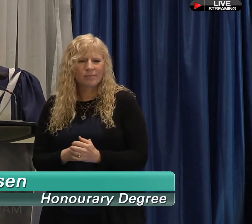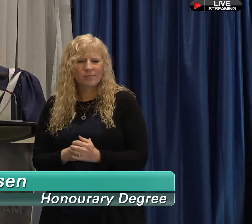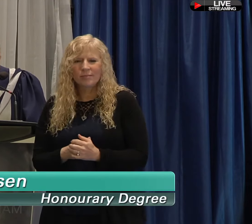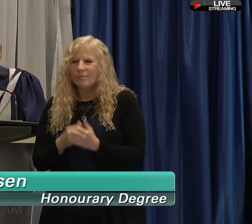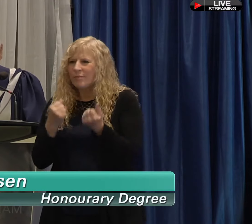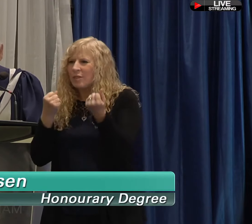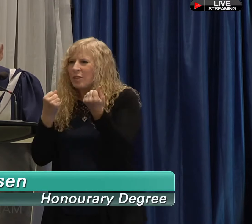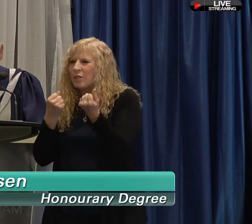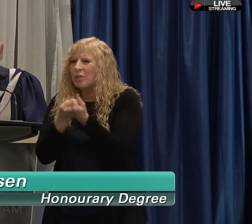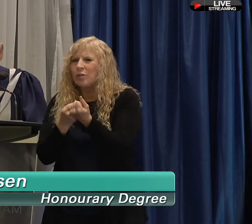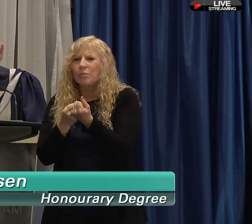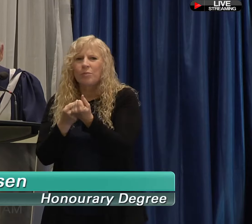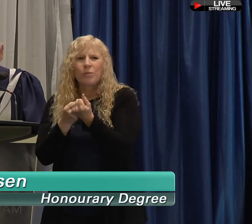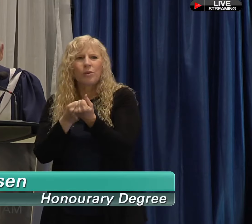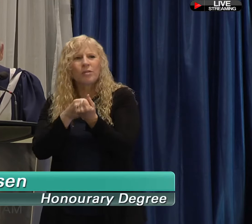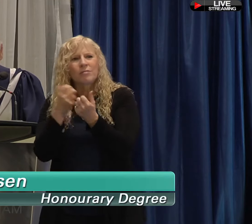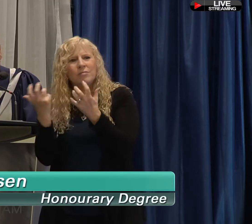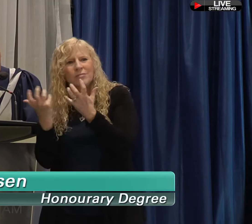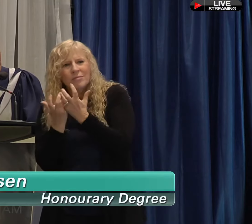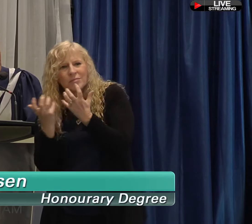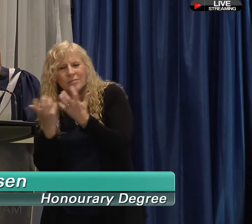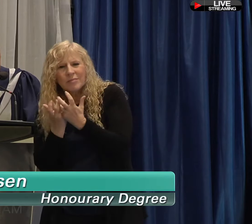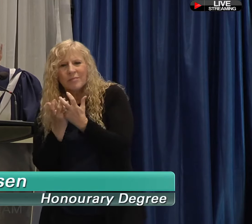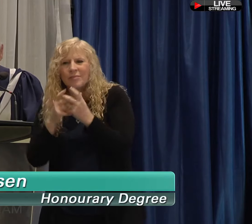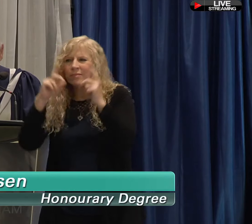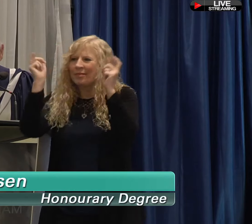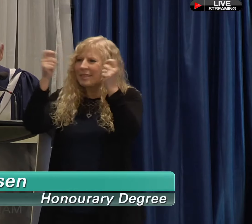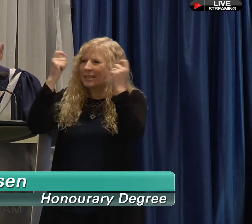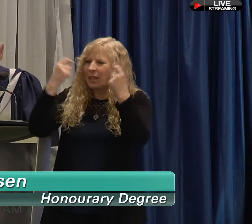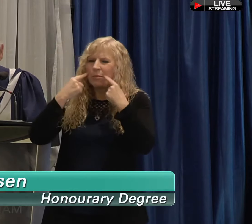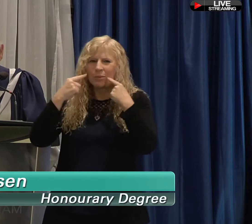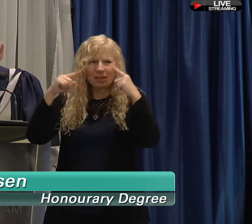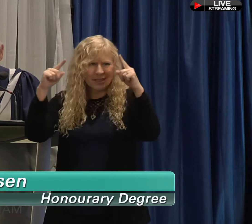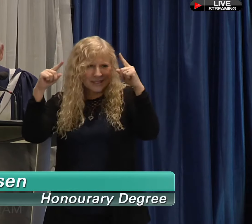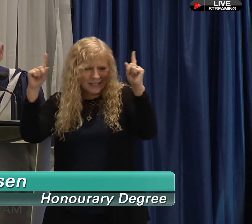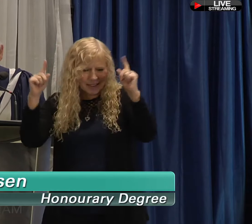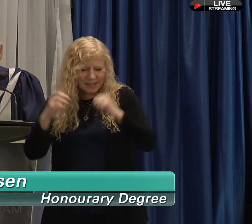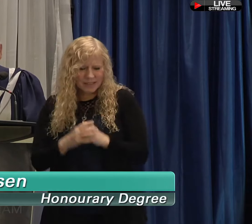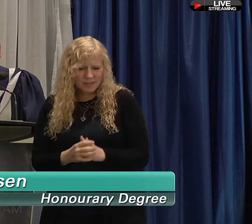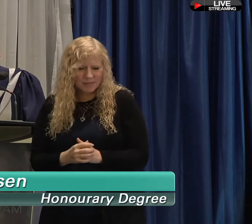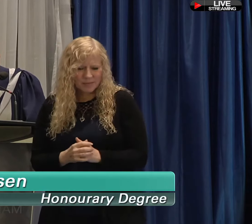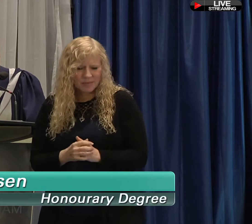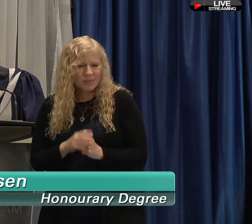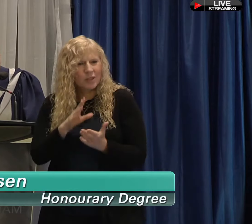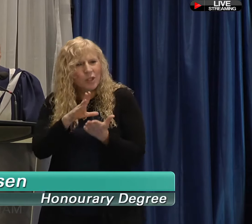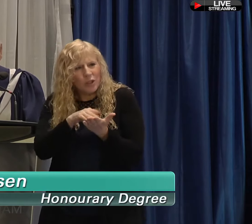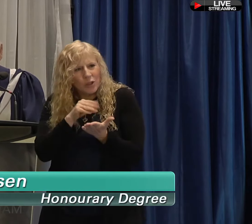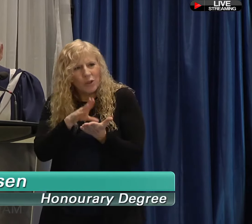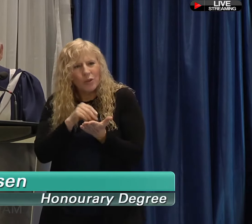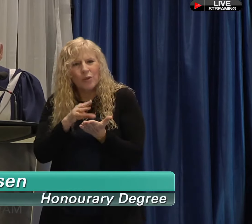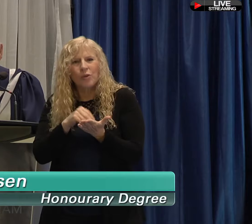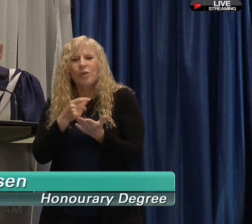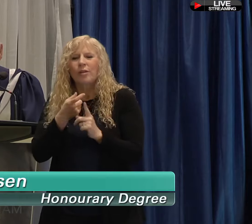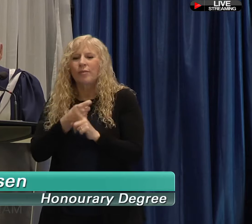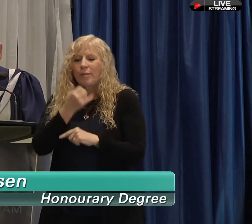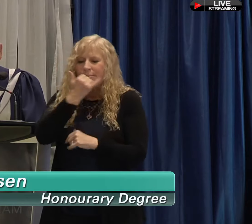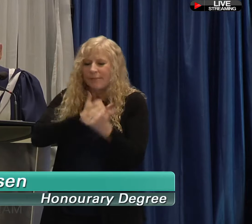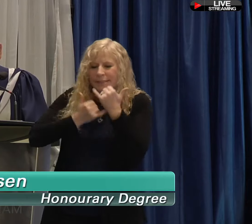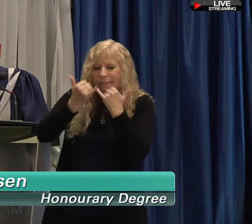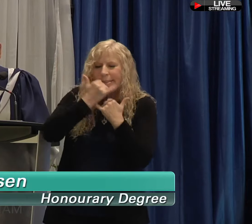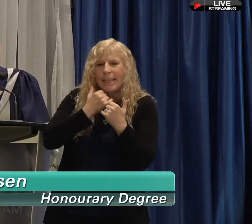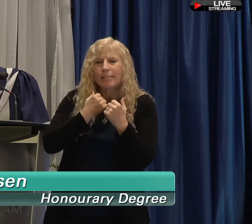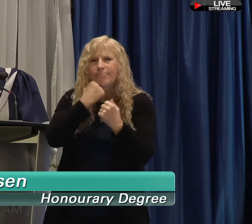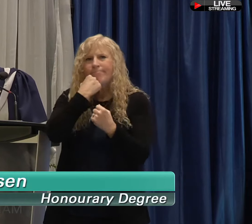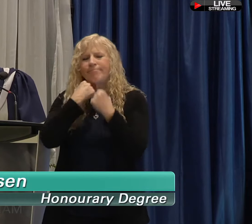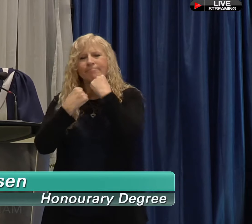Support your colleagues, celebrate your successes. Learn from your mistakes,